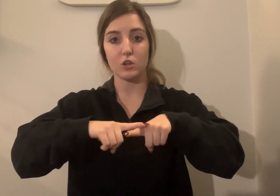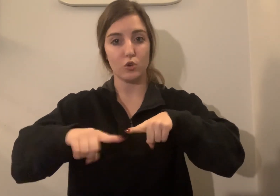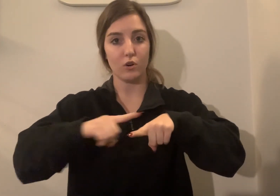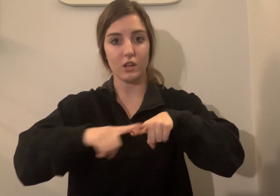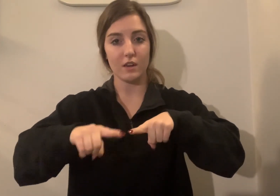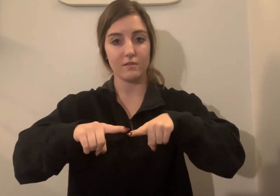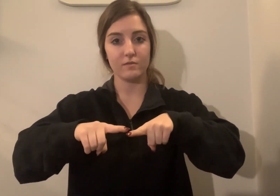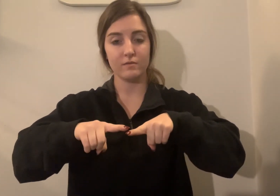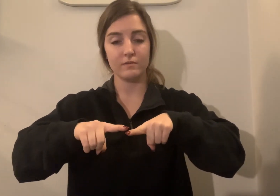Naughty.